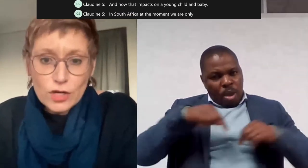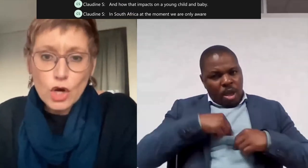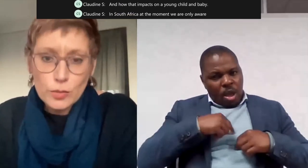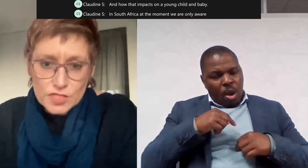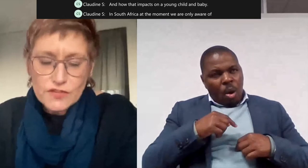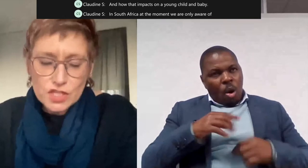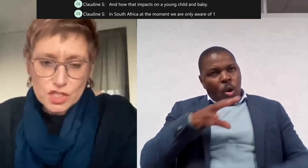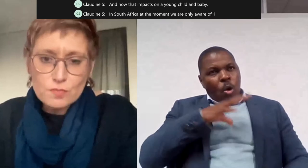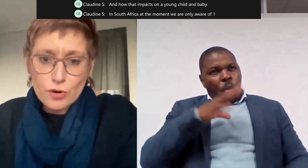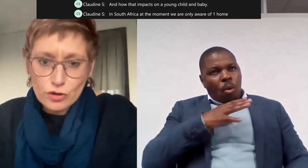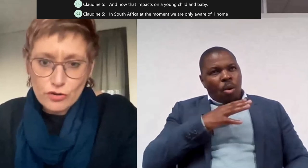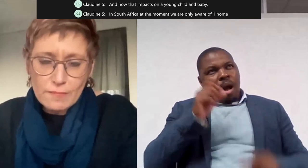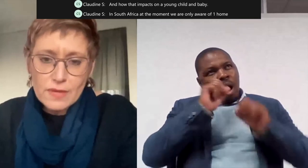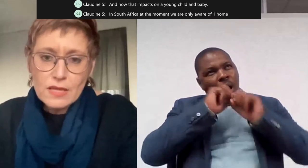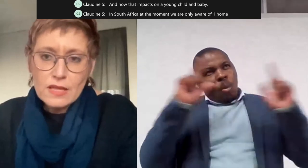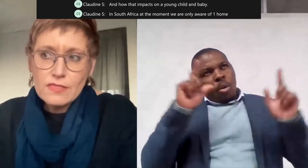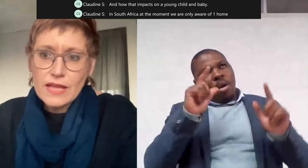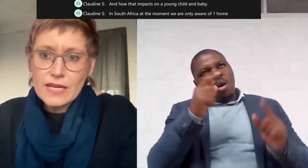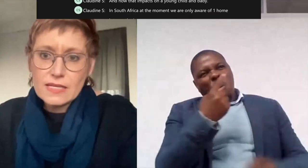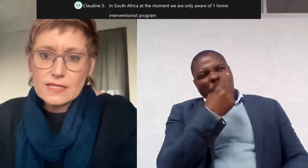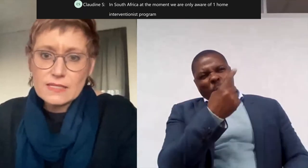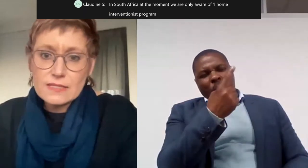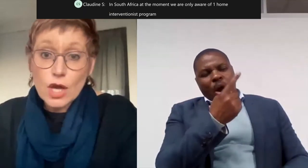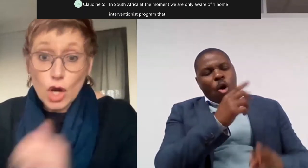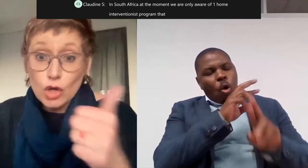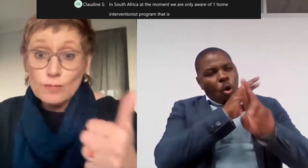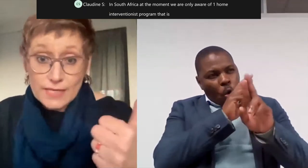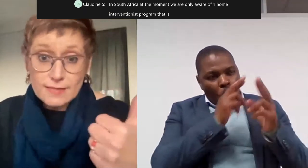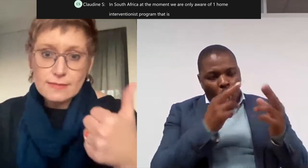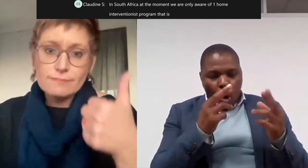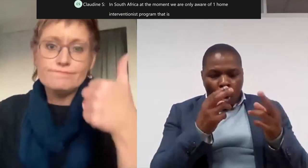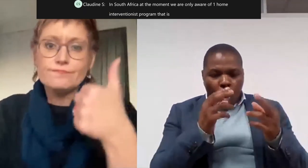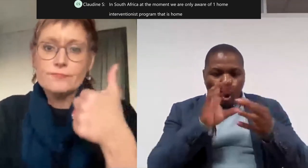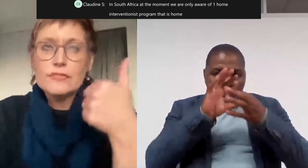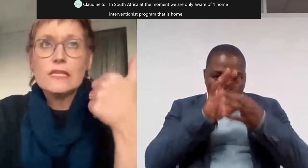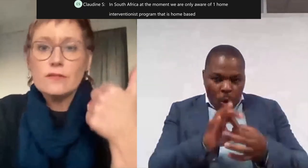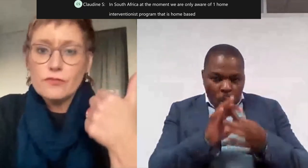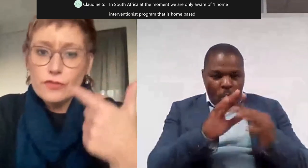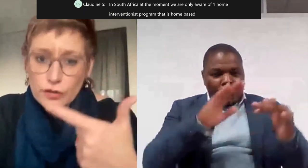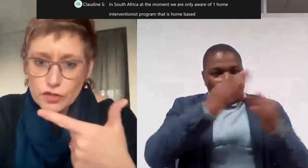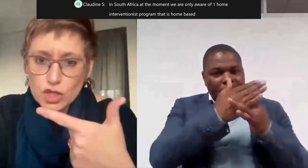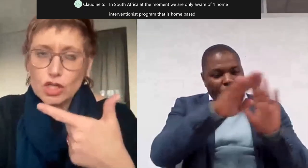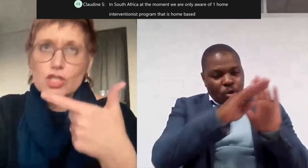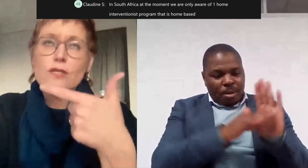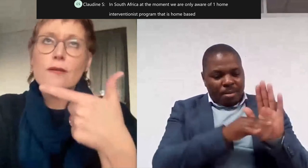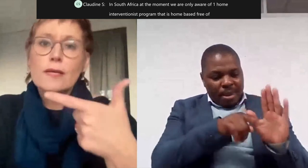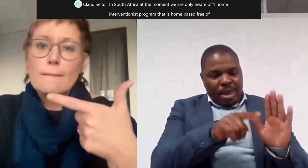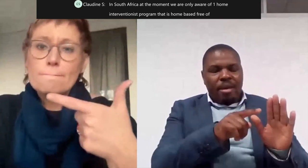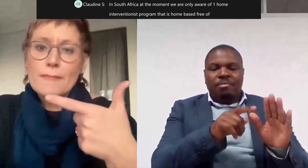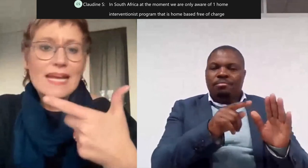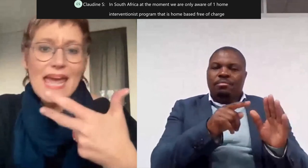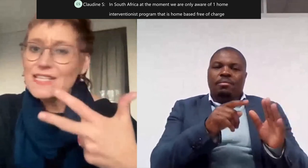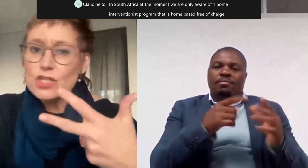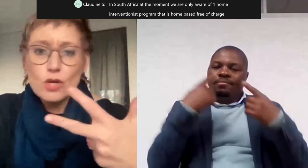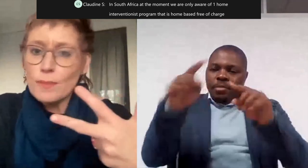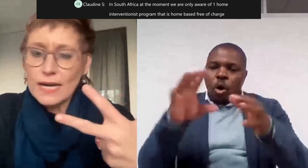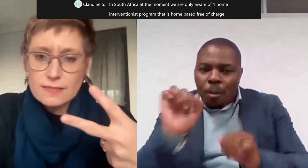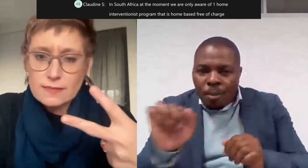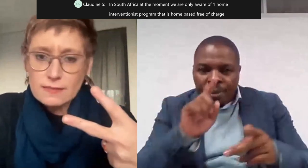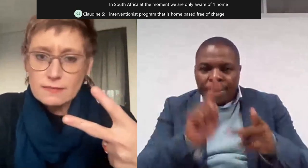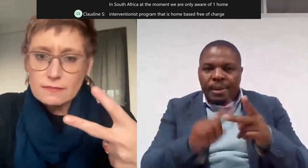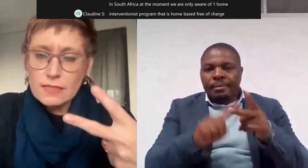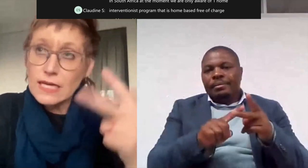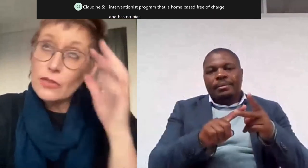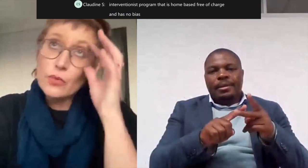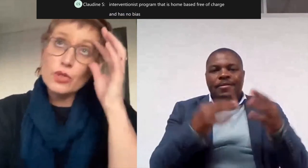of one home interventionist program that is home-based, free of charge, and has no